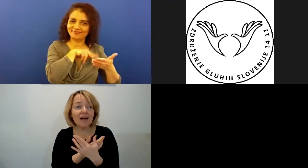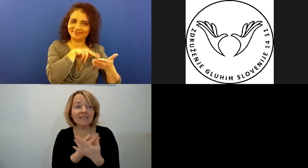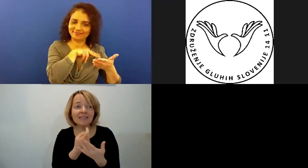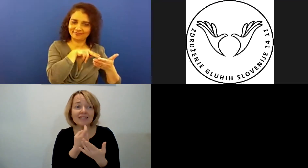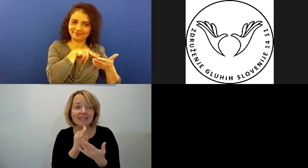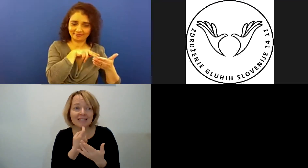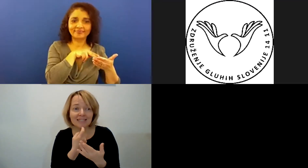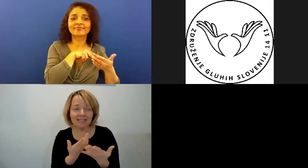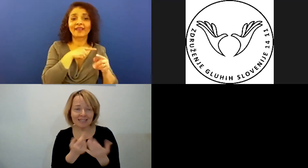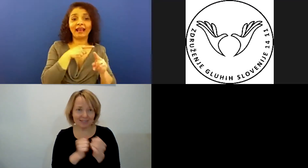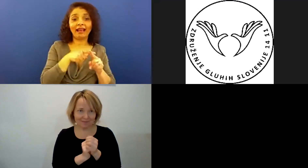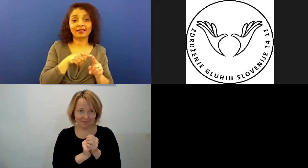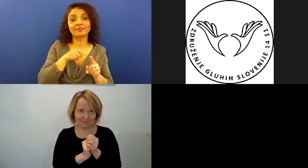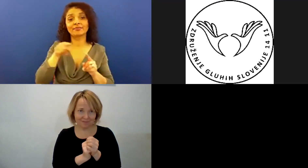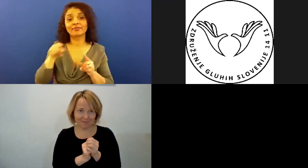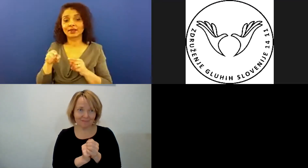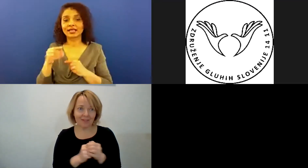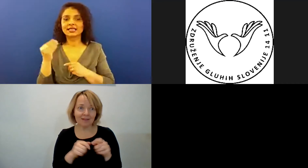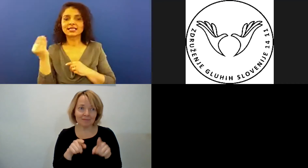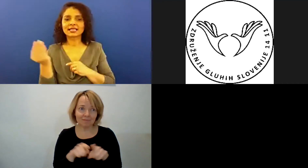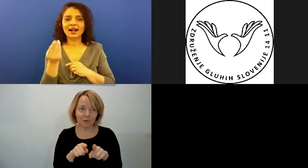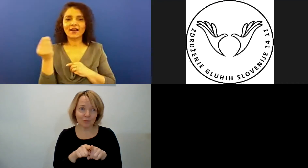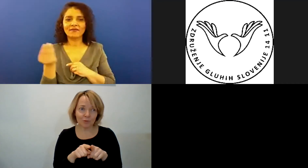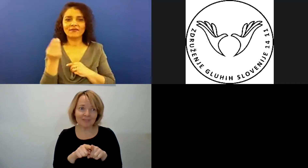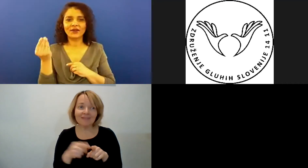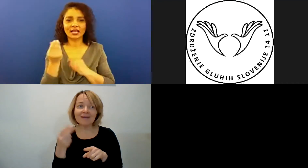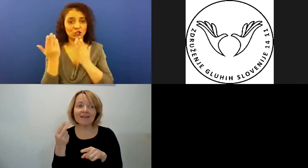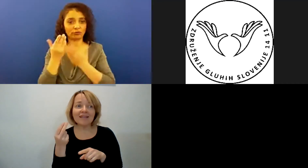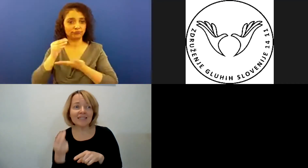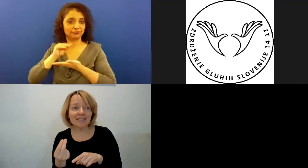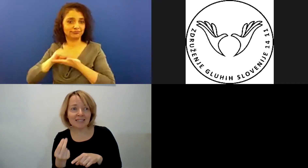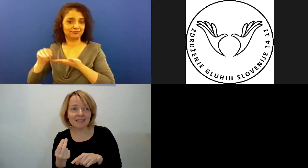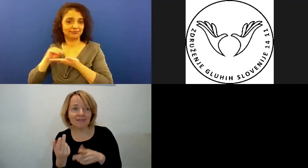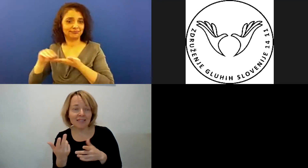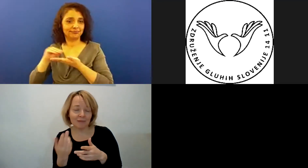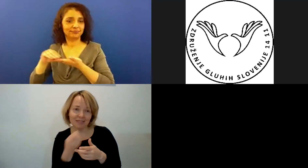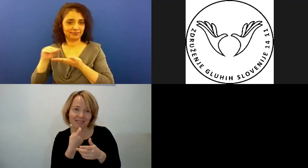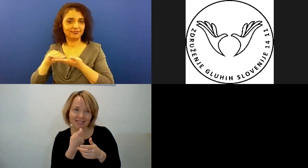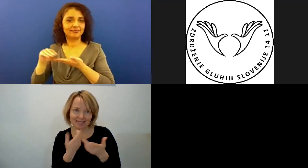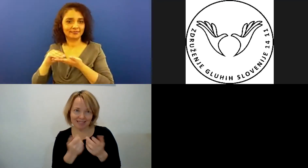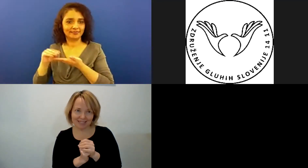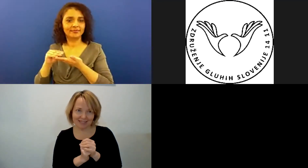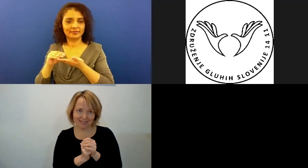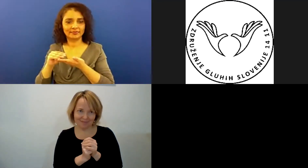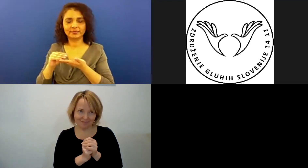We had different schools in Kosovo. We had schools where the instruction was taught in